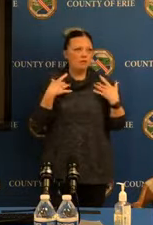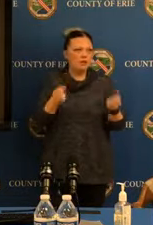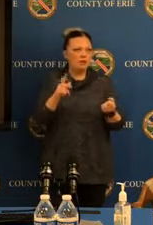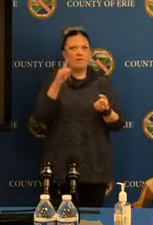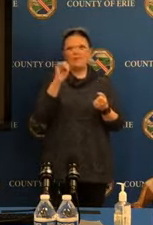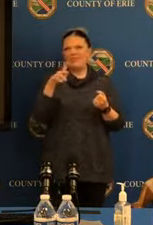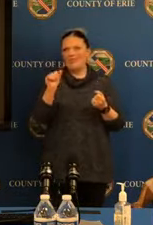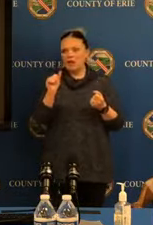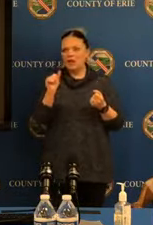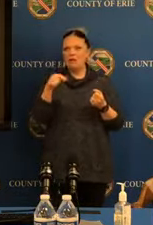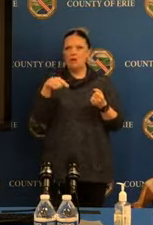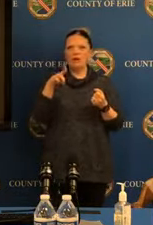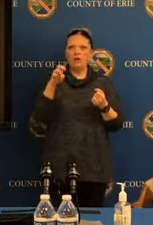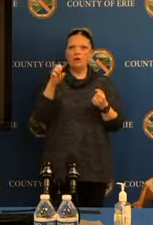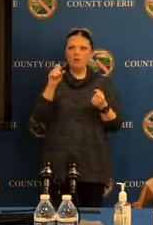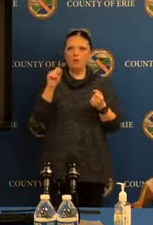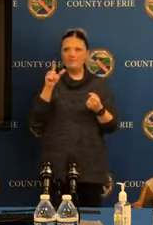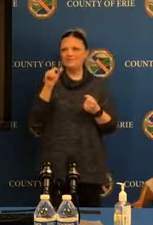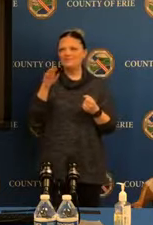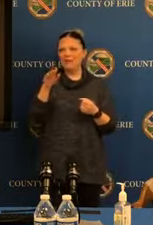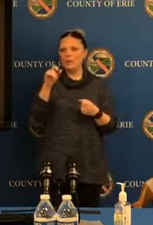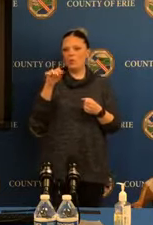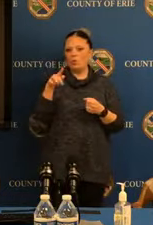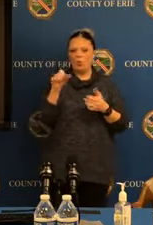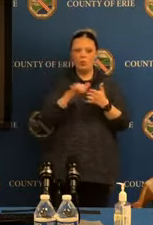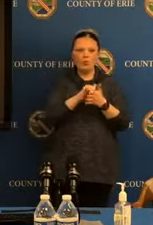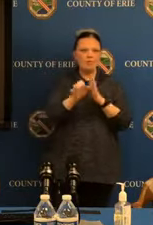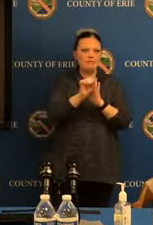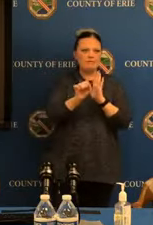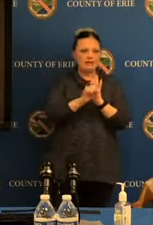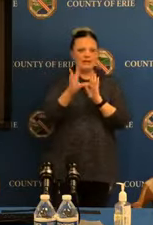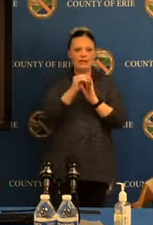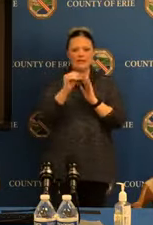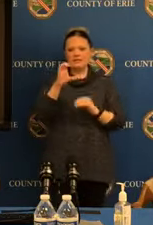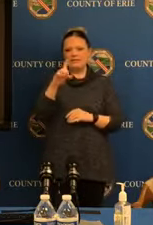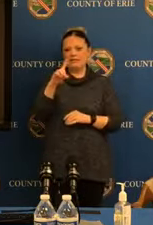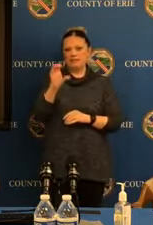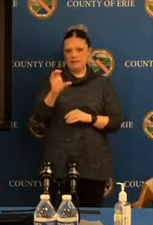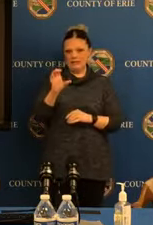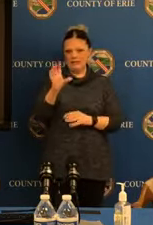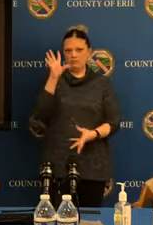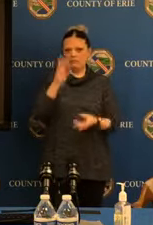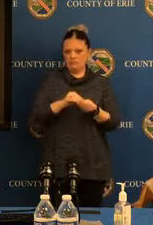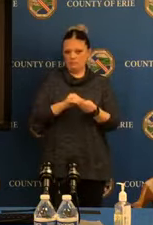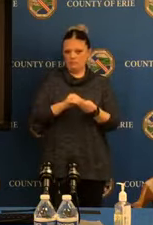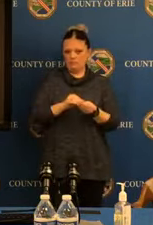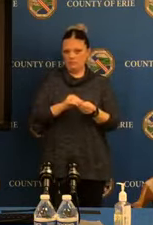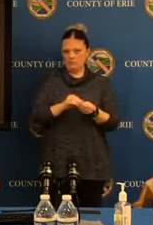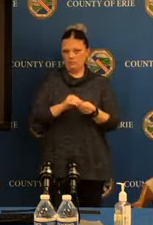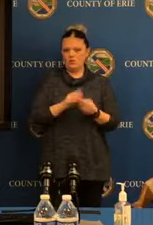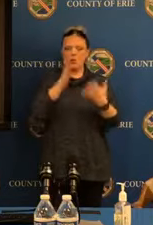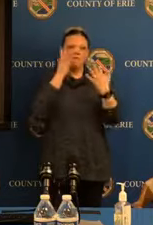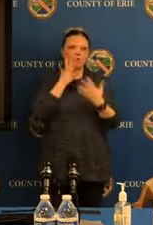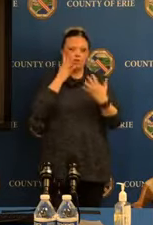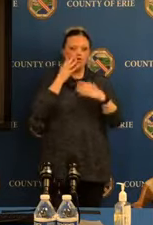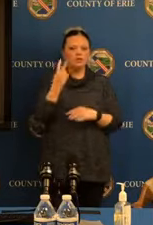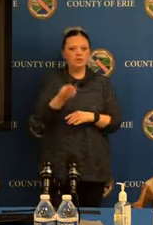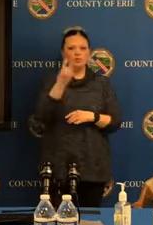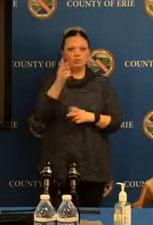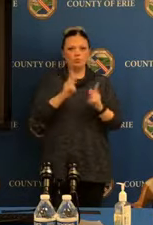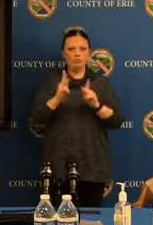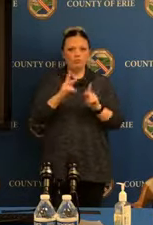Colitis Lab, Quest, LabCorp, New York State, and CDC. So unfortunately, two people have